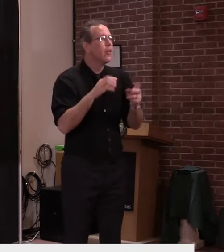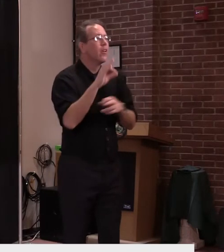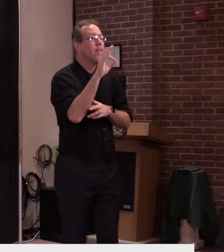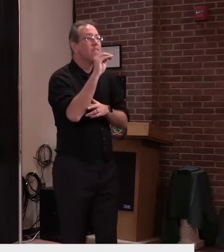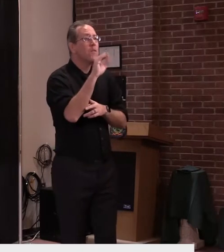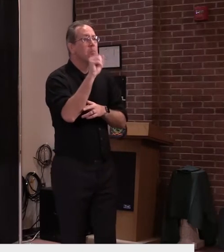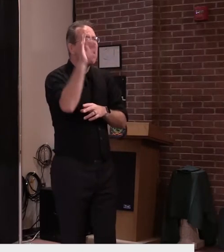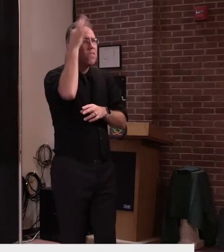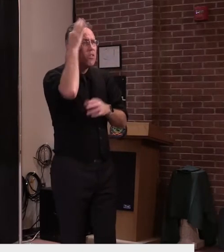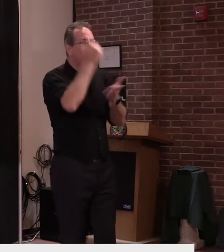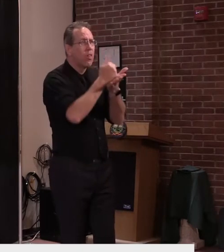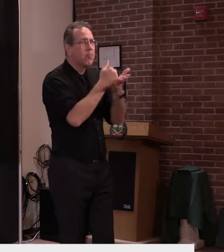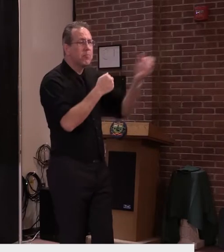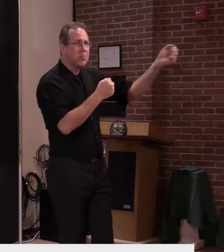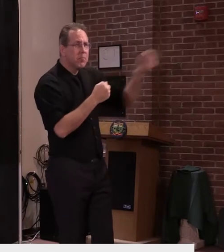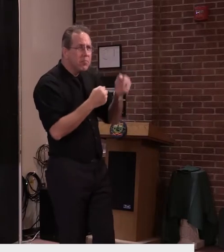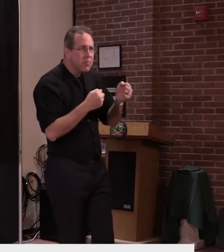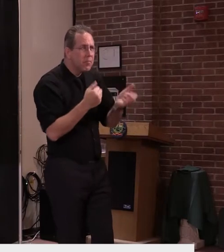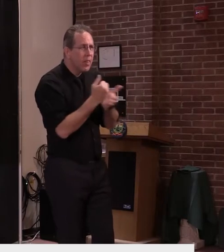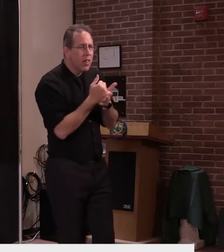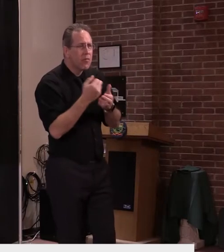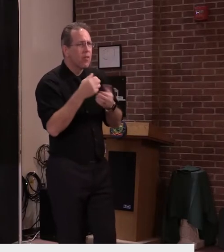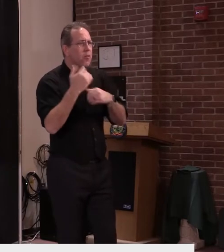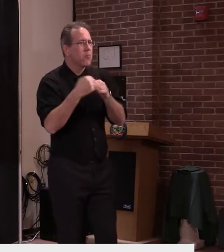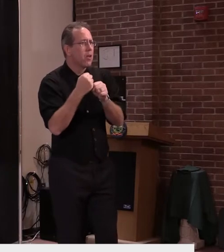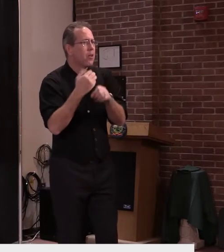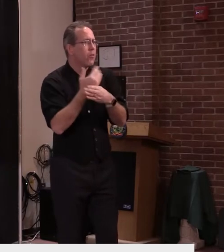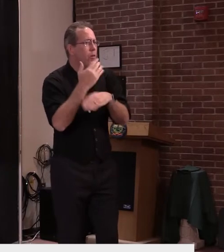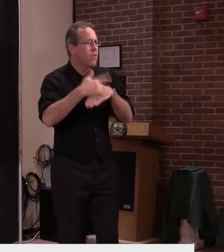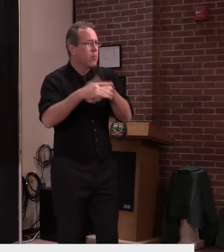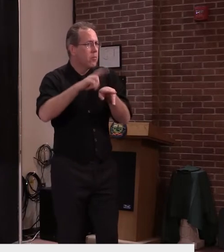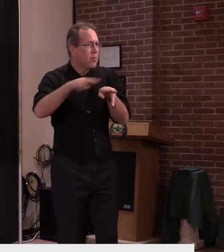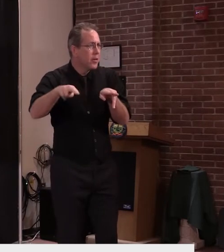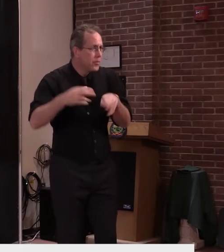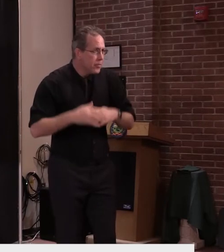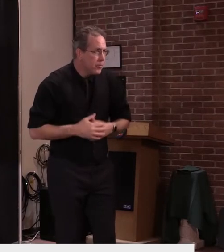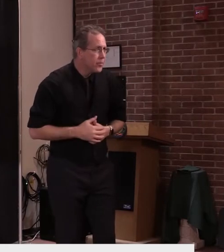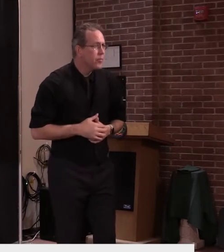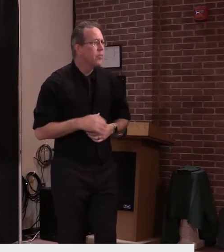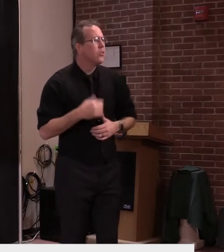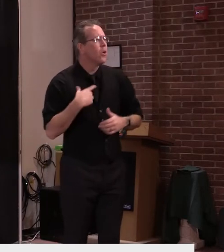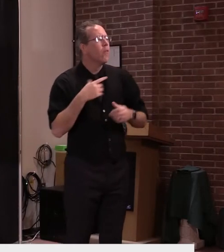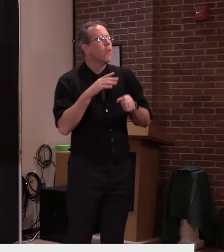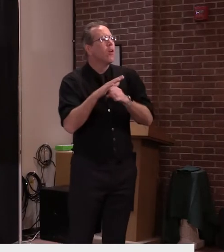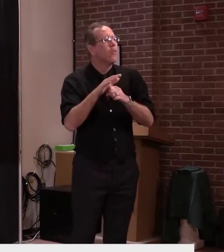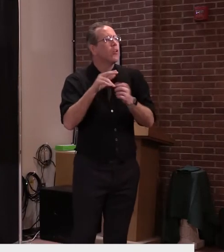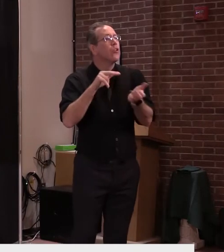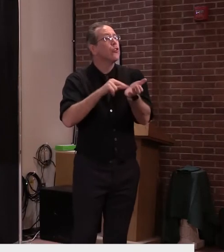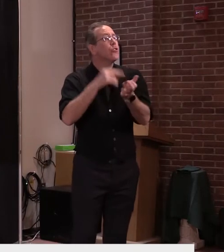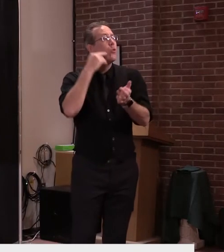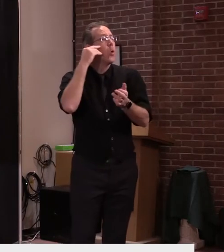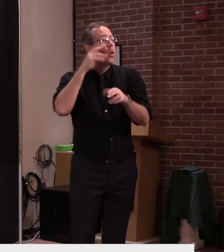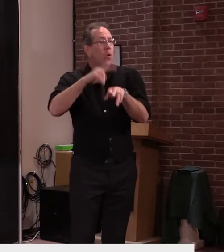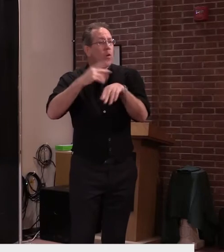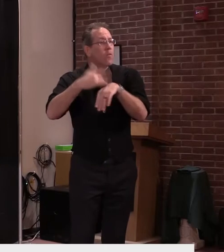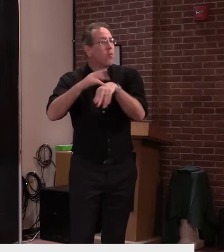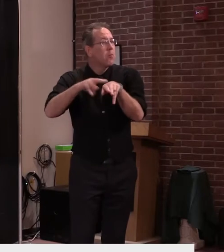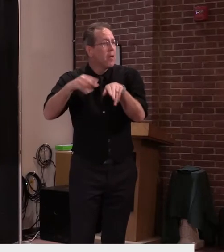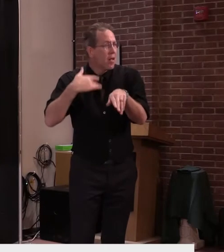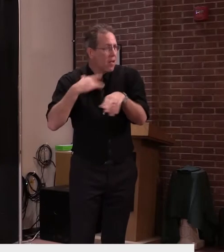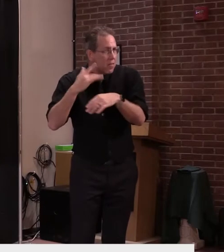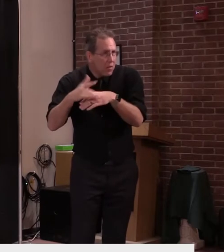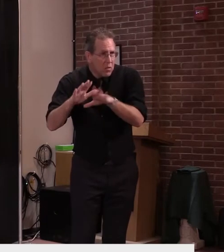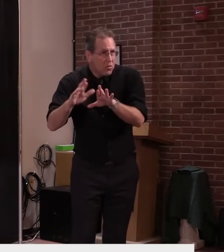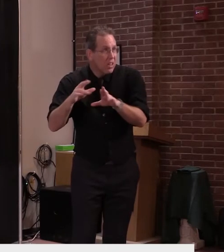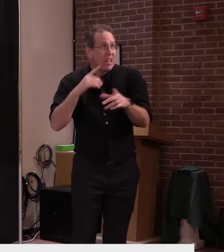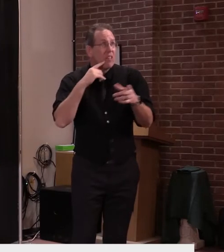the most, we continue to work to ensure that there are enough subacute beds to move patients out of hospitals when